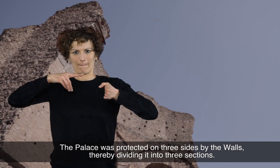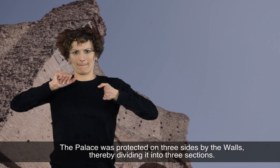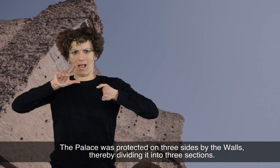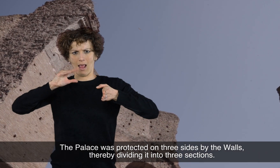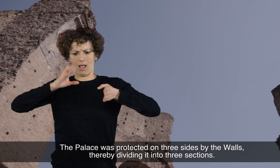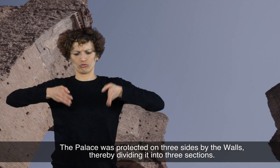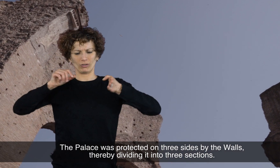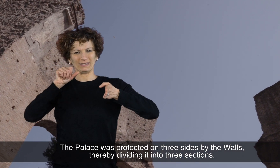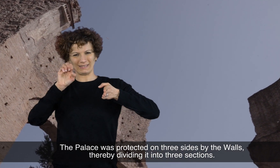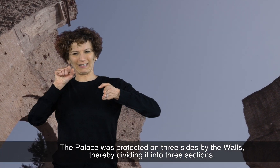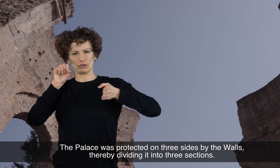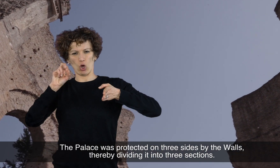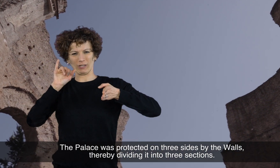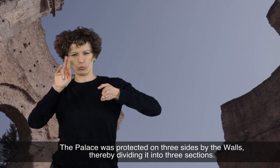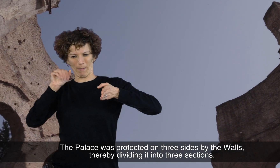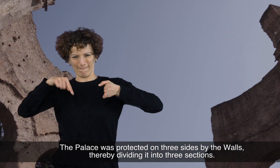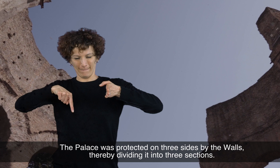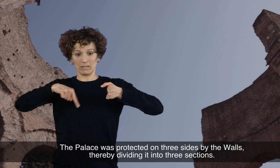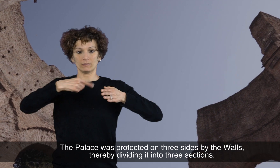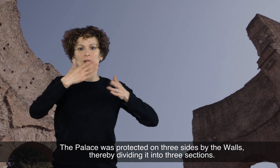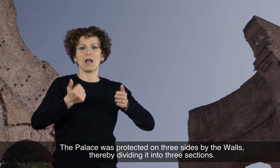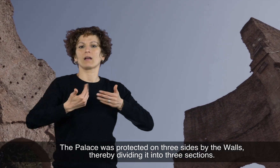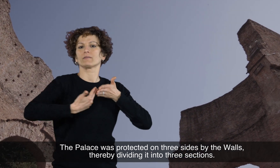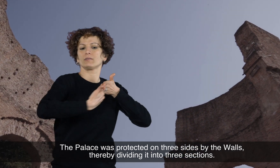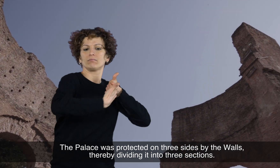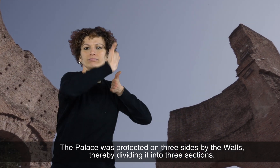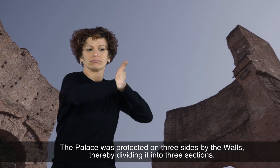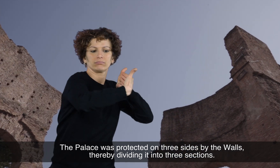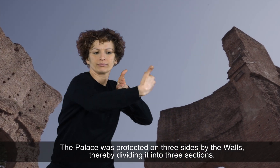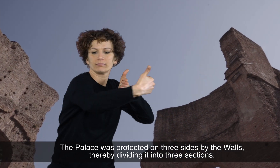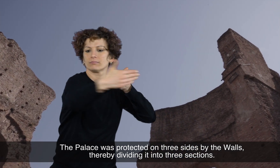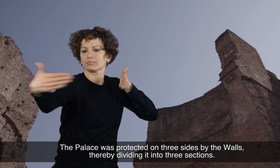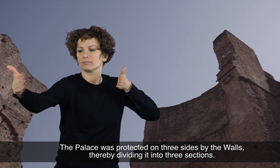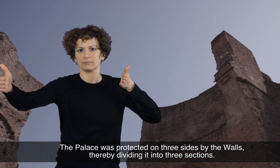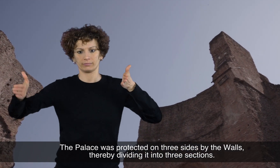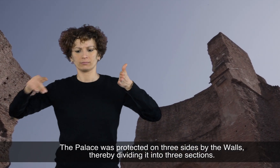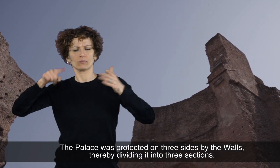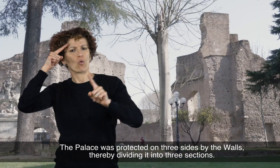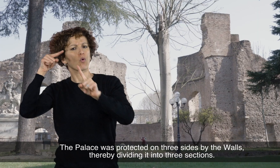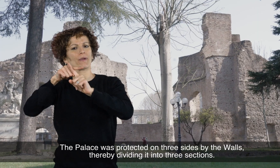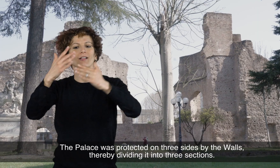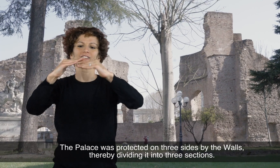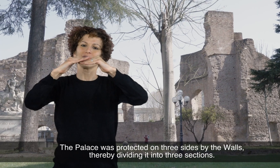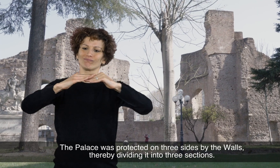The palace was protected on three sides by the walls, thereby dividing it into three